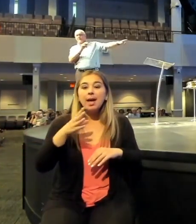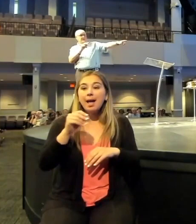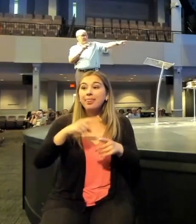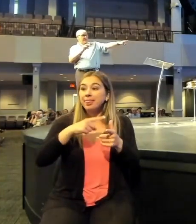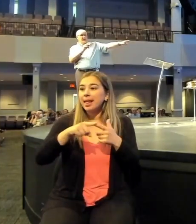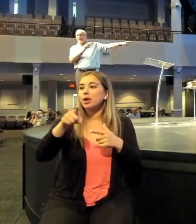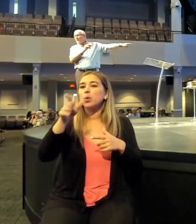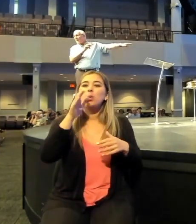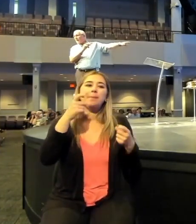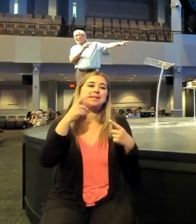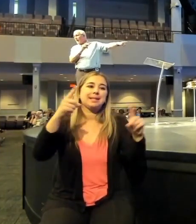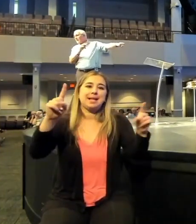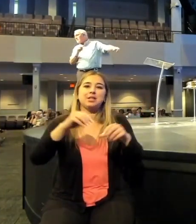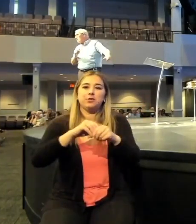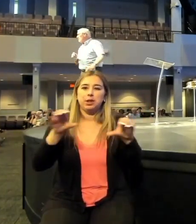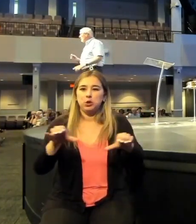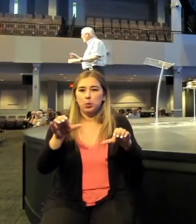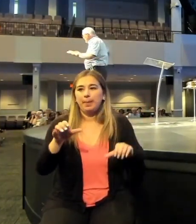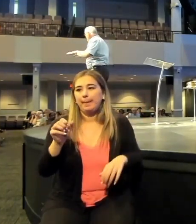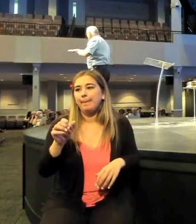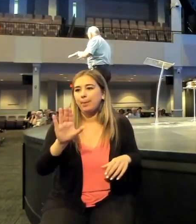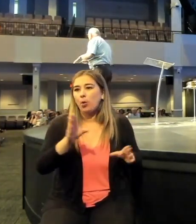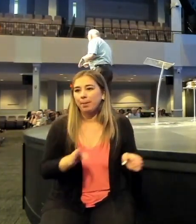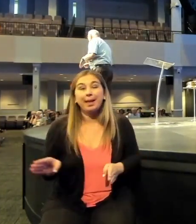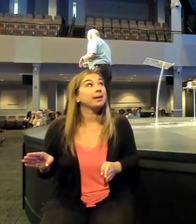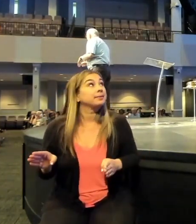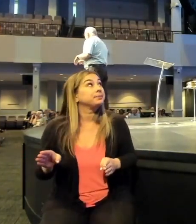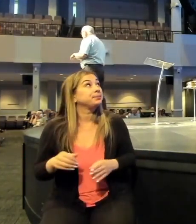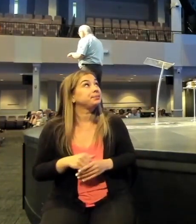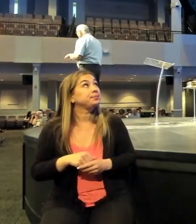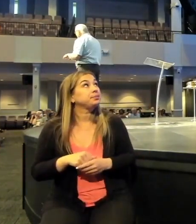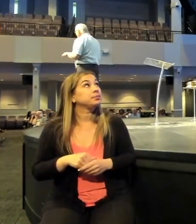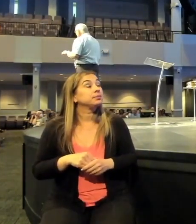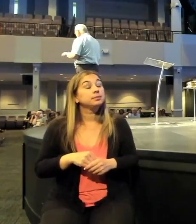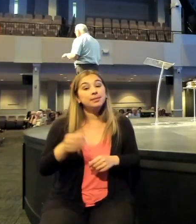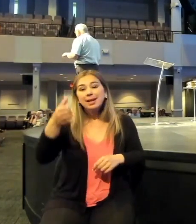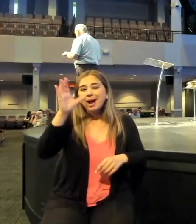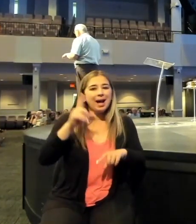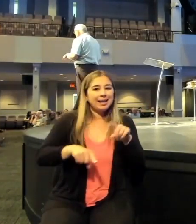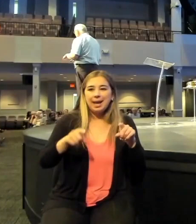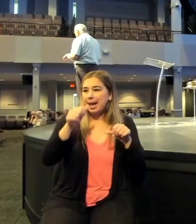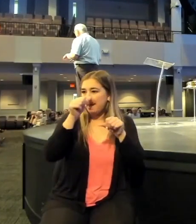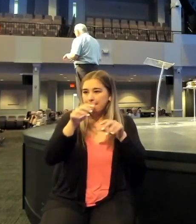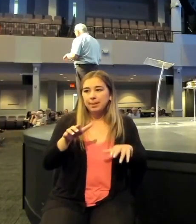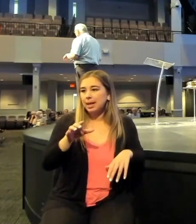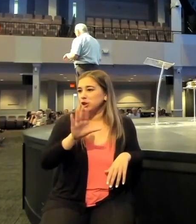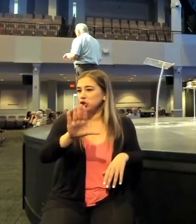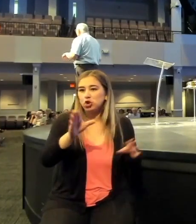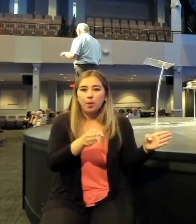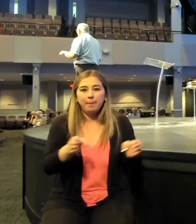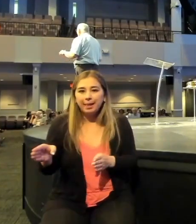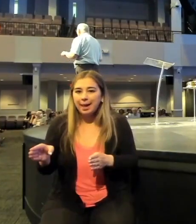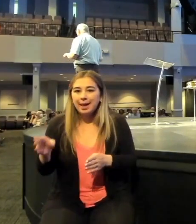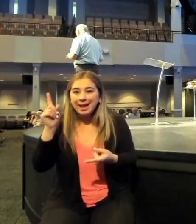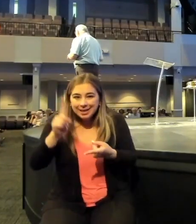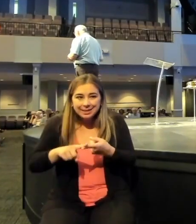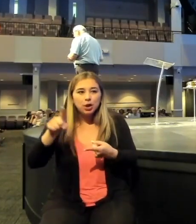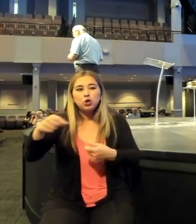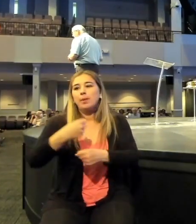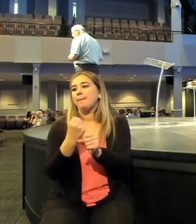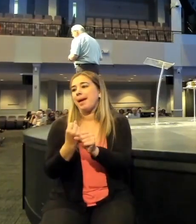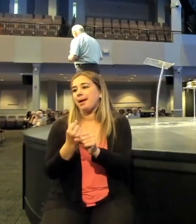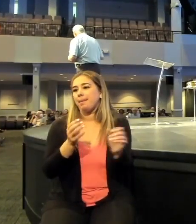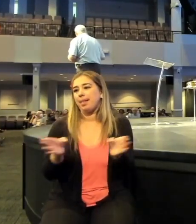you will be successful in carrying them out. So remember this. God can't bless a plan unless you make